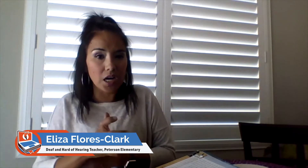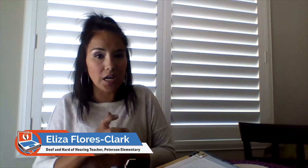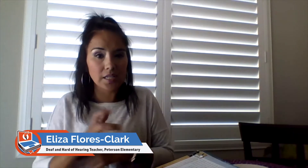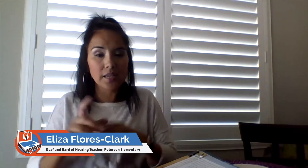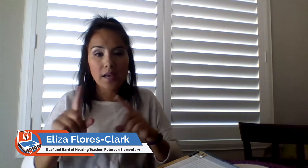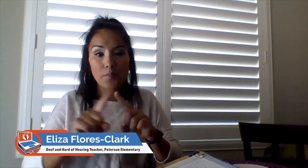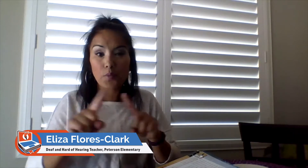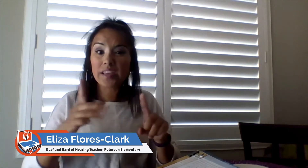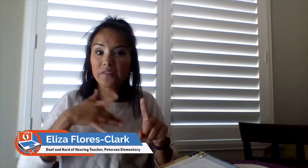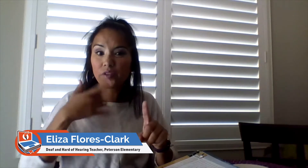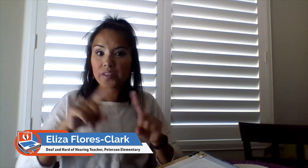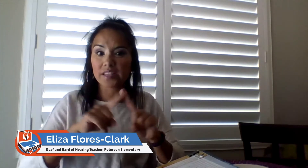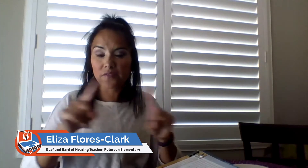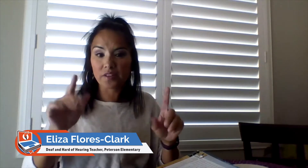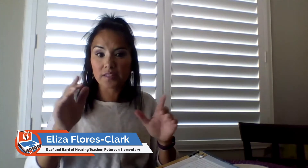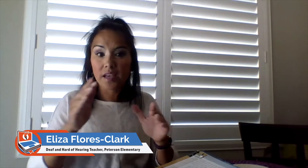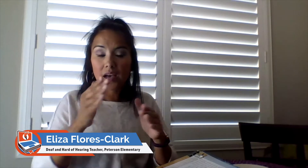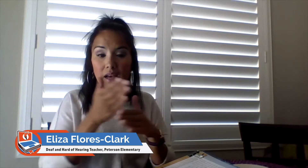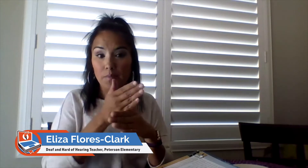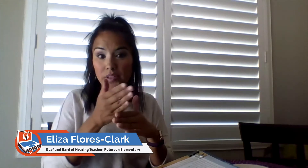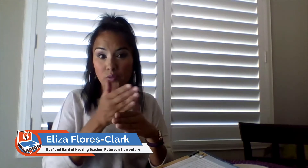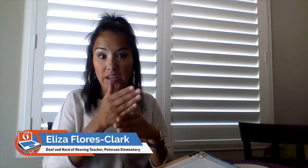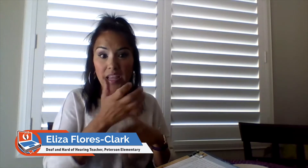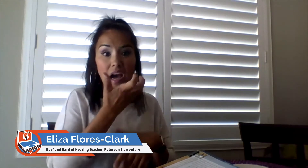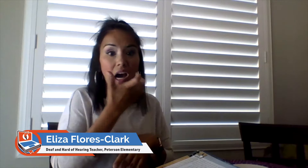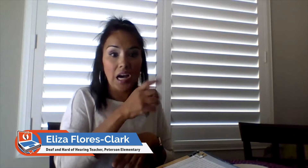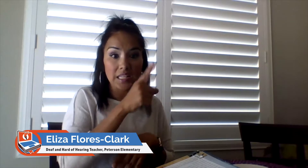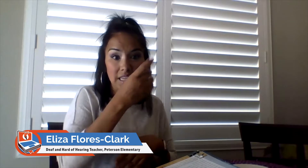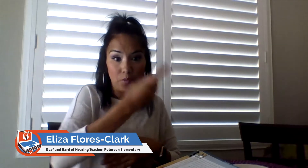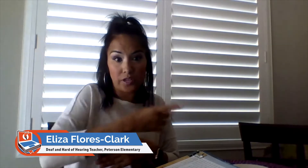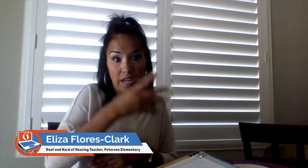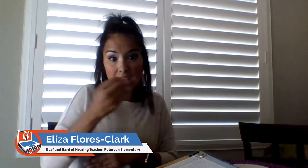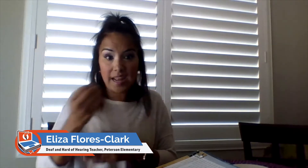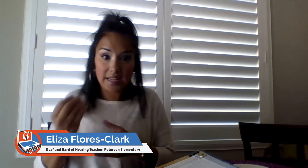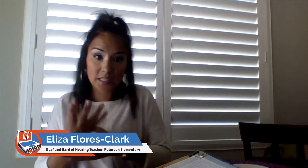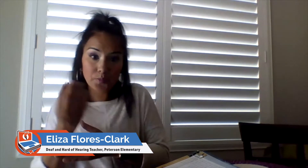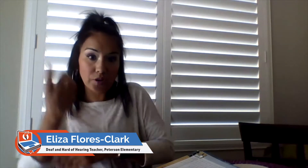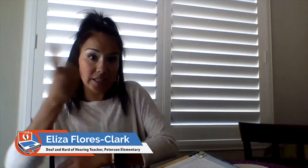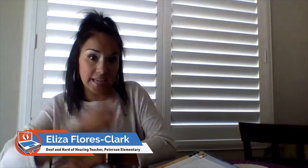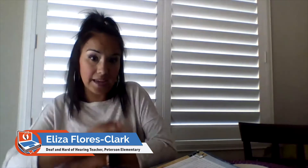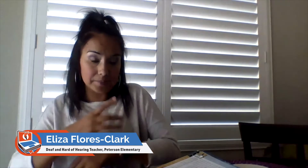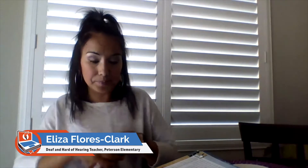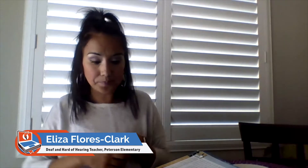hot, but we can feel the difference between a hot summer day and a spring day.